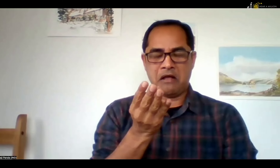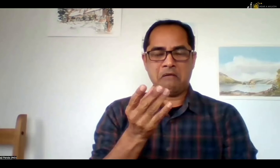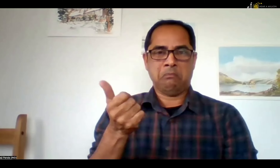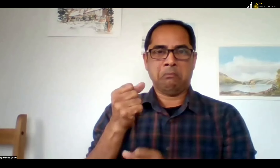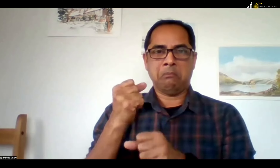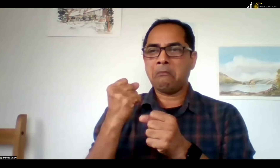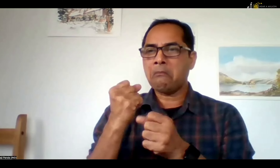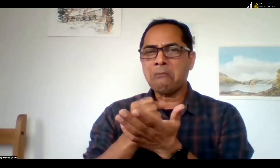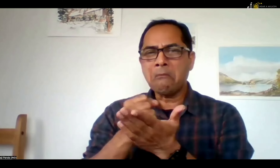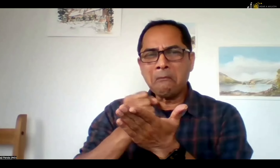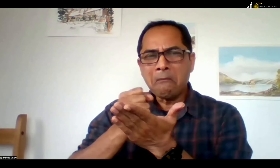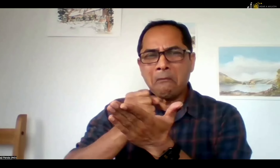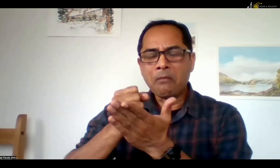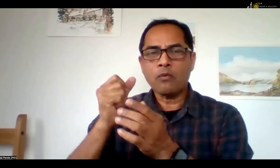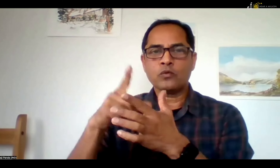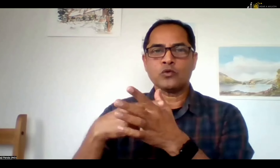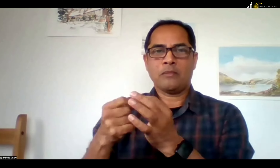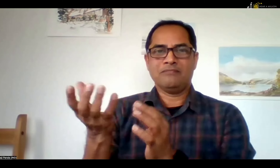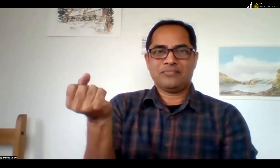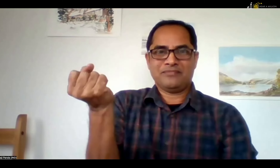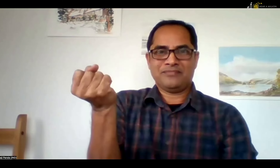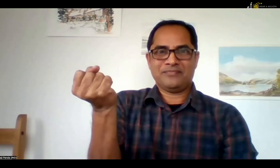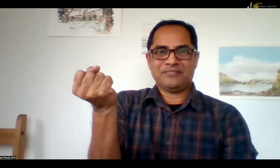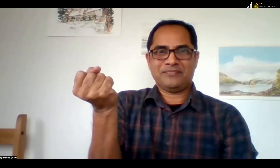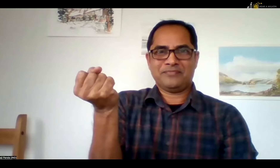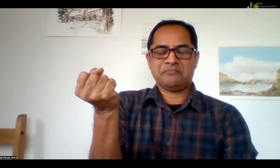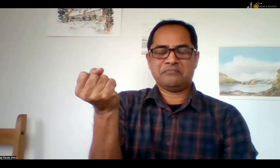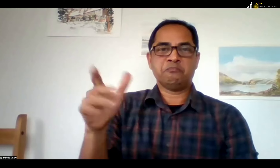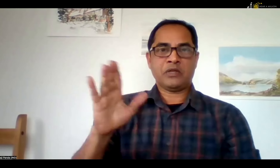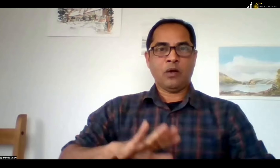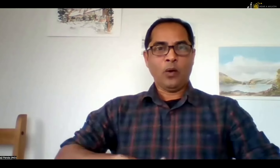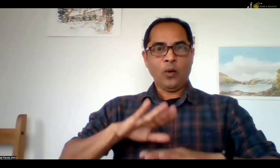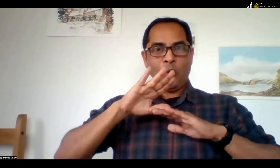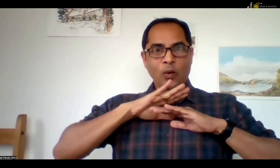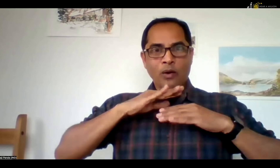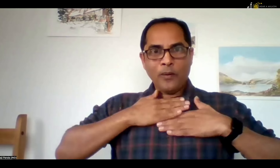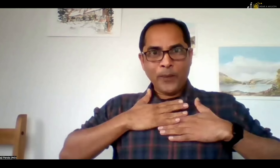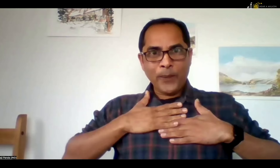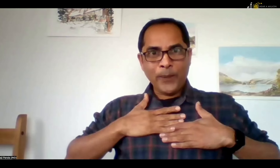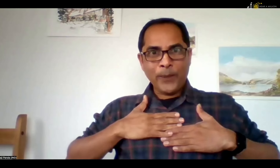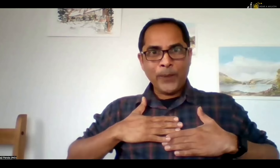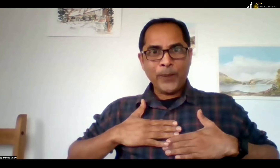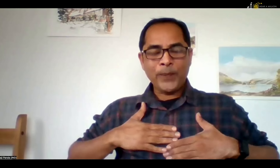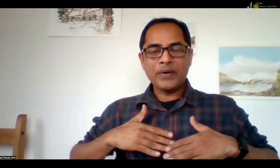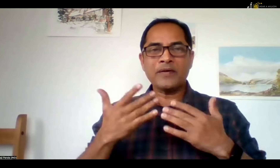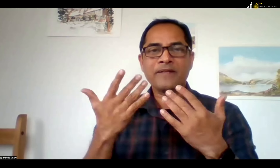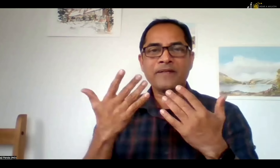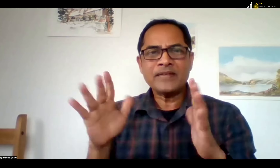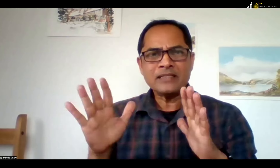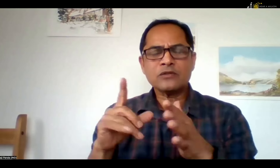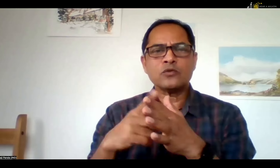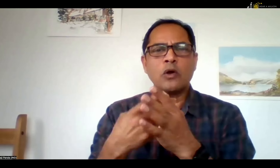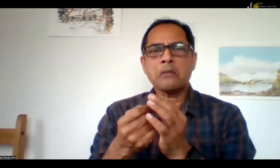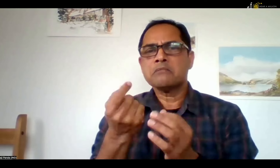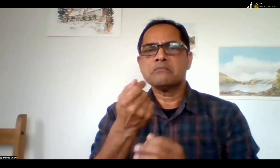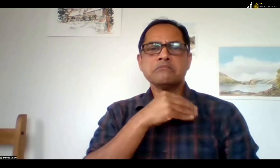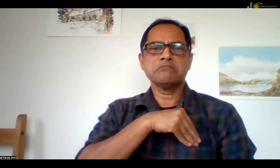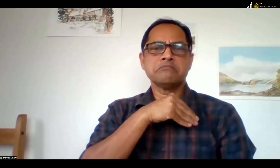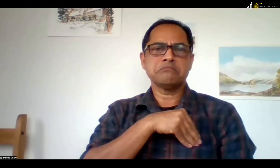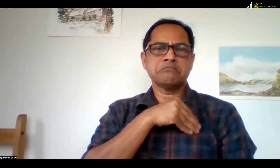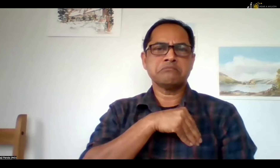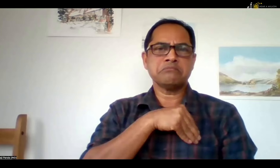help us getting employment. And you do get employment after trying. And